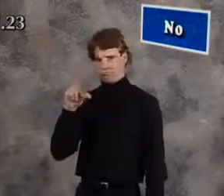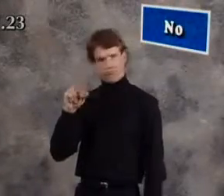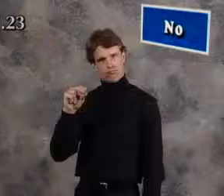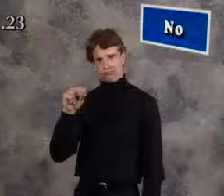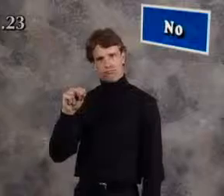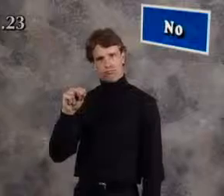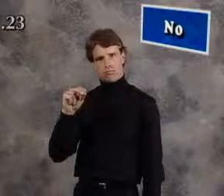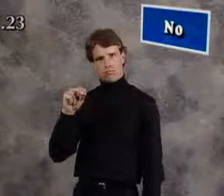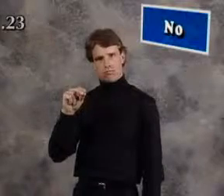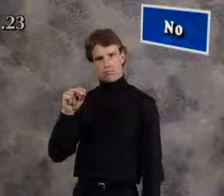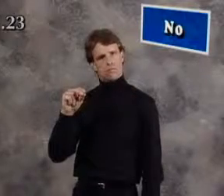No.